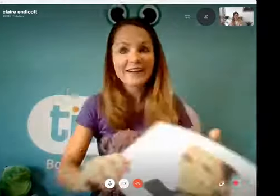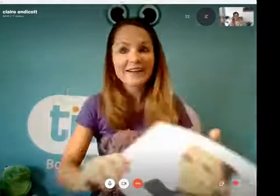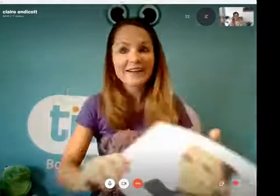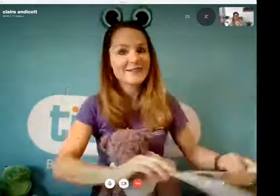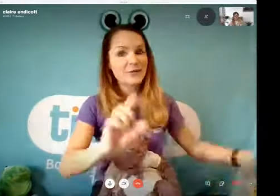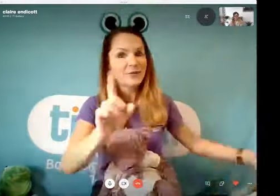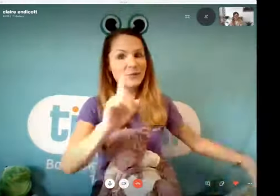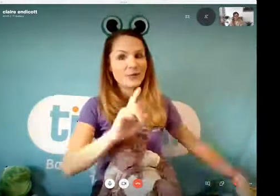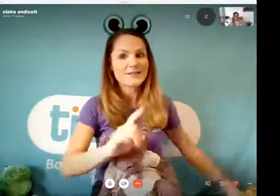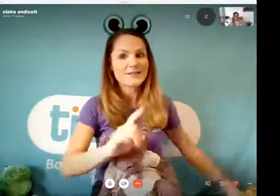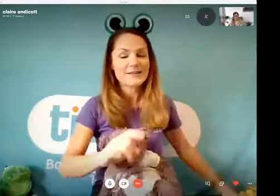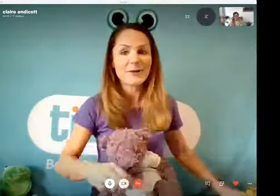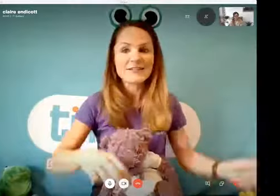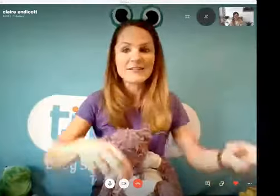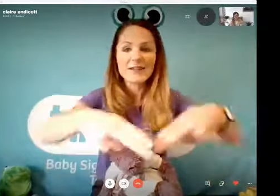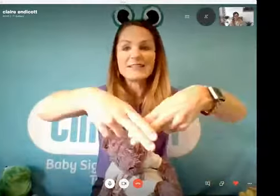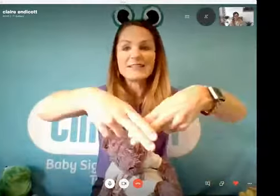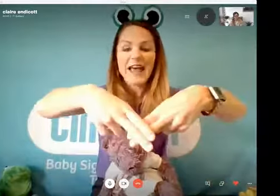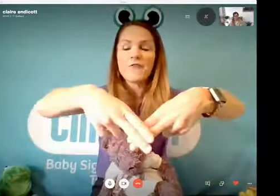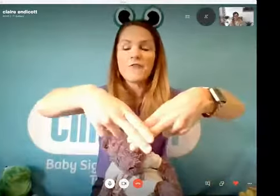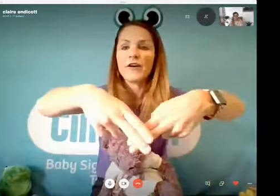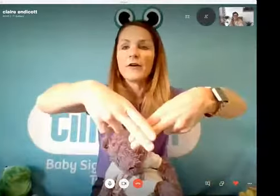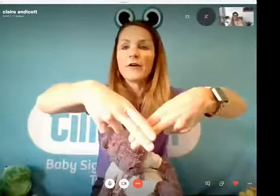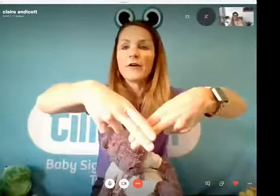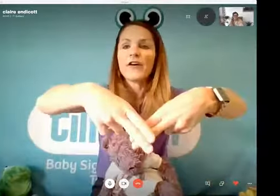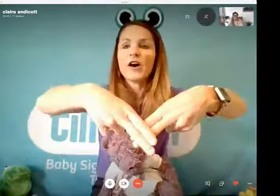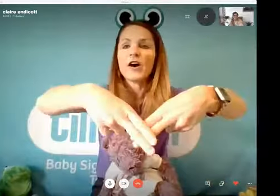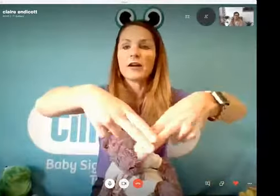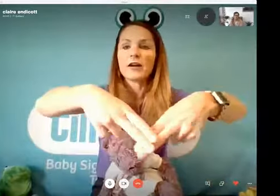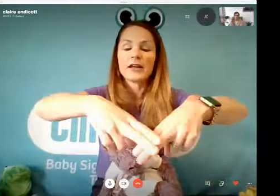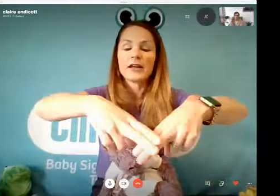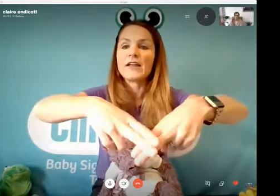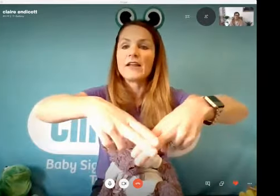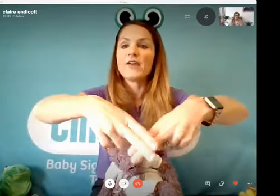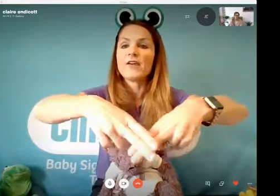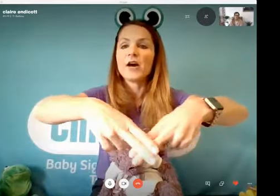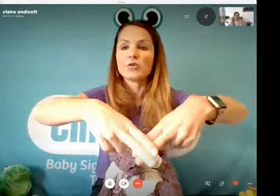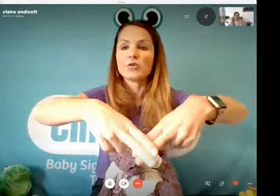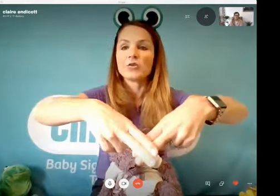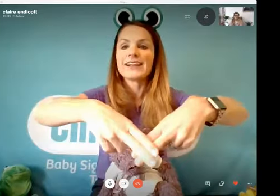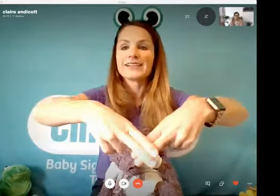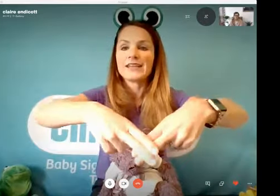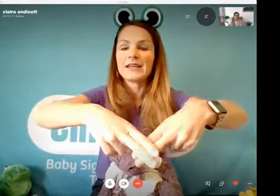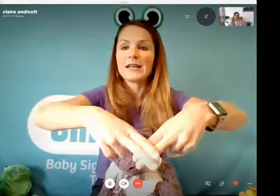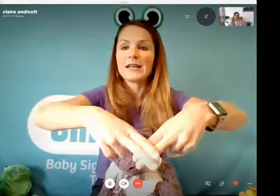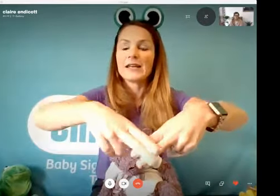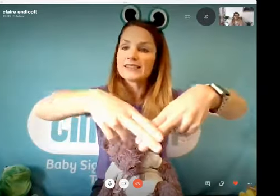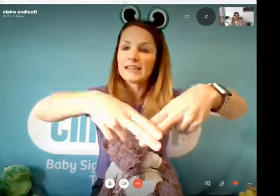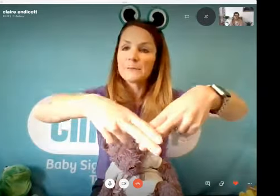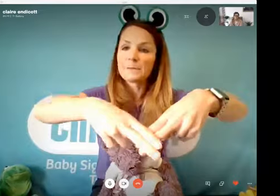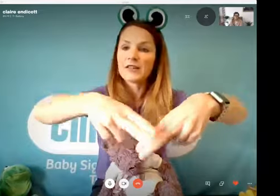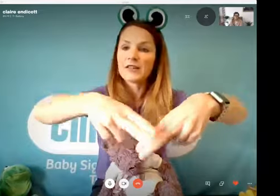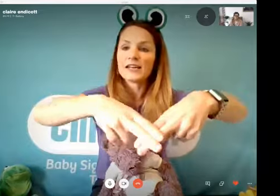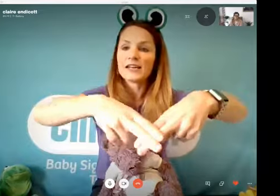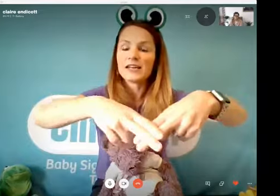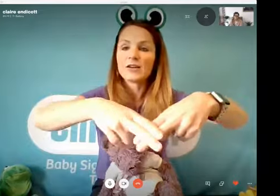more important one. So the letter F for father, okay? Father or daddy. Daddy, all right? My